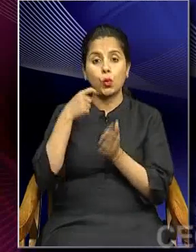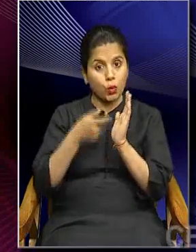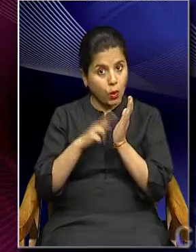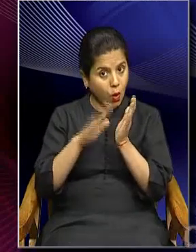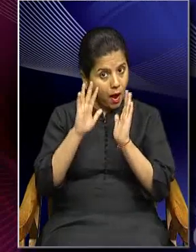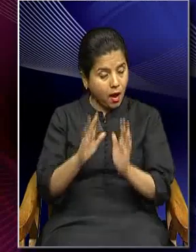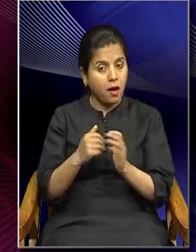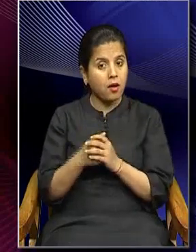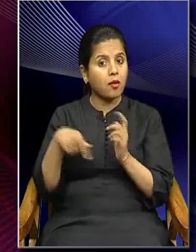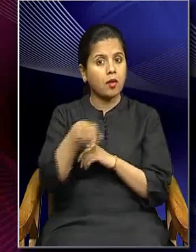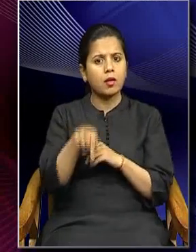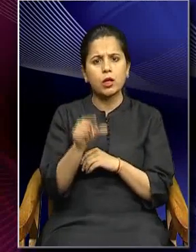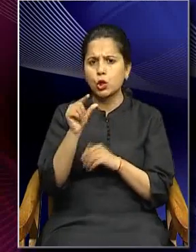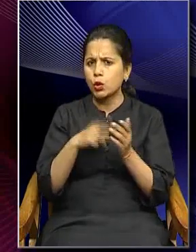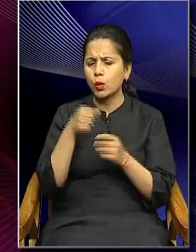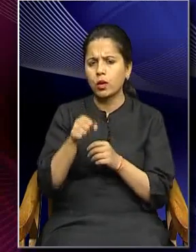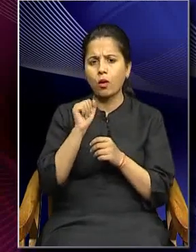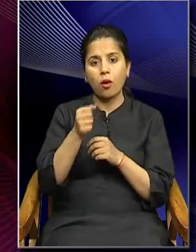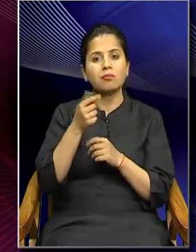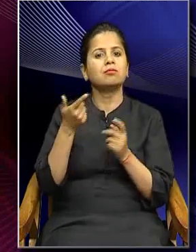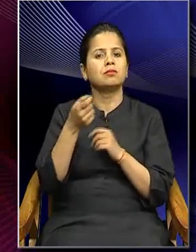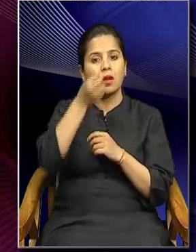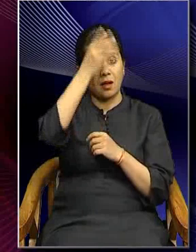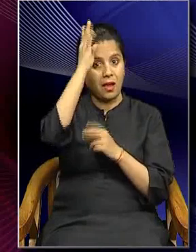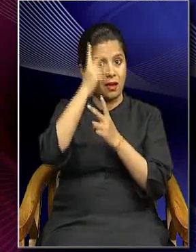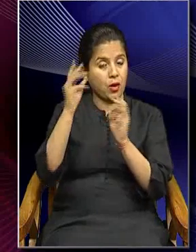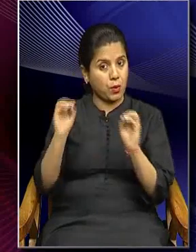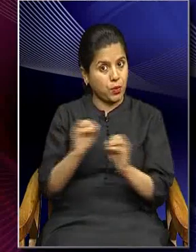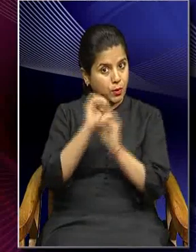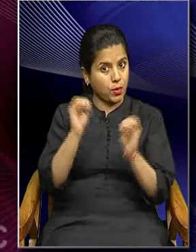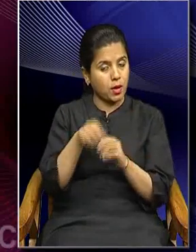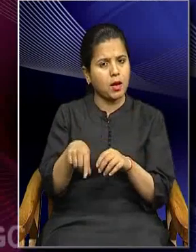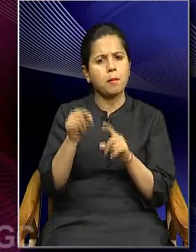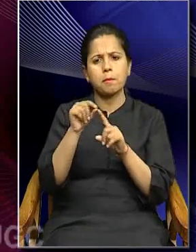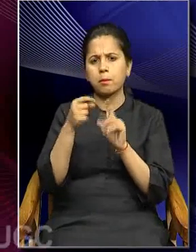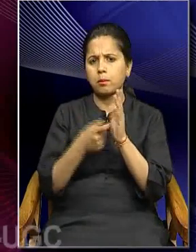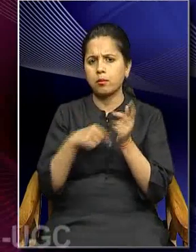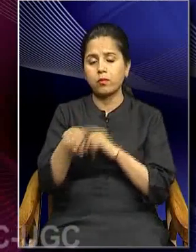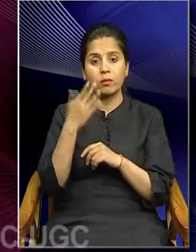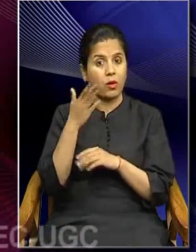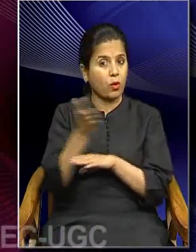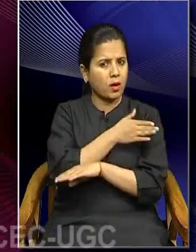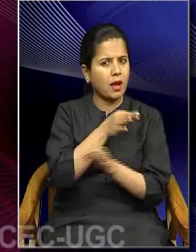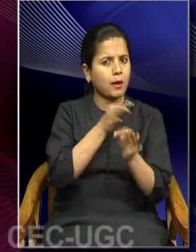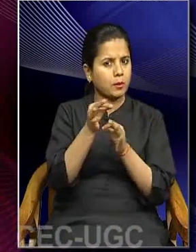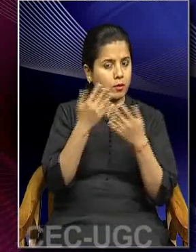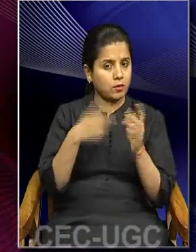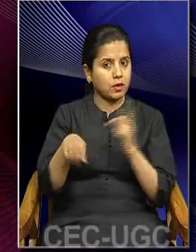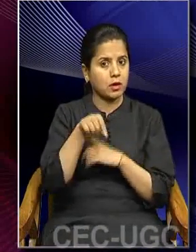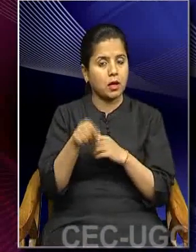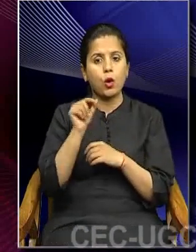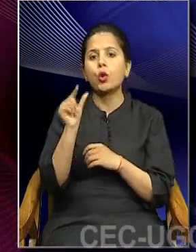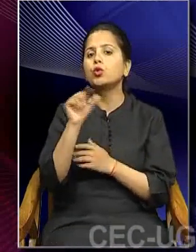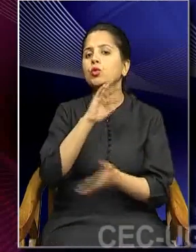despite there being no unicorns? Going by Prashastapada's view, which I mentioned a while ago, according to which a